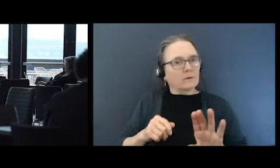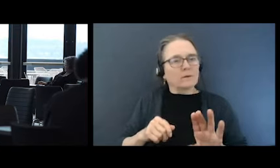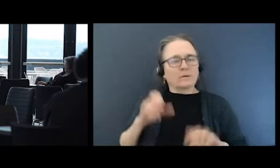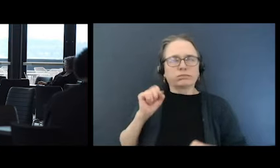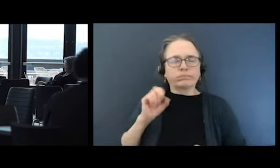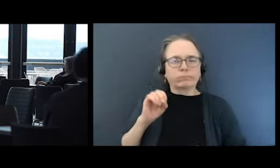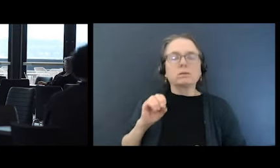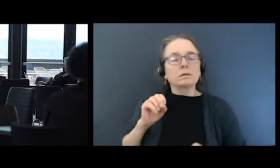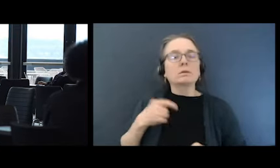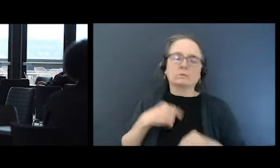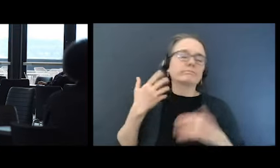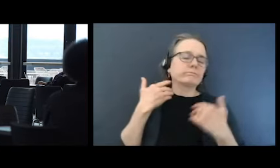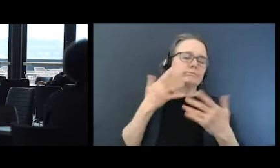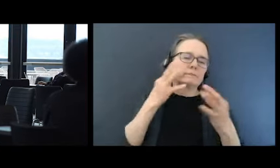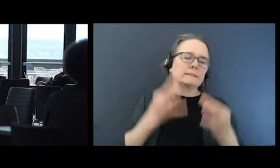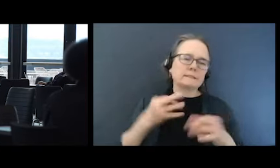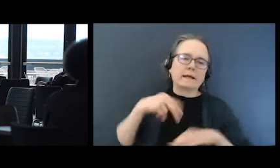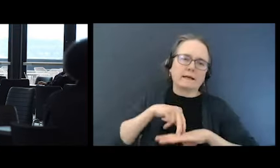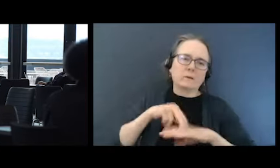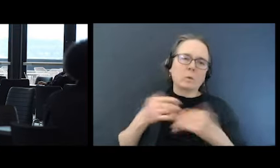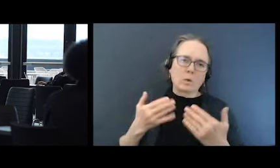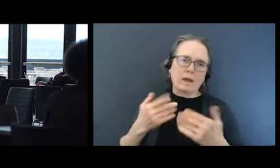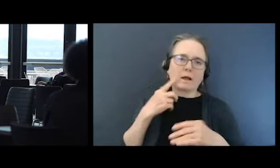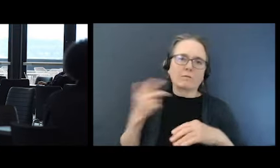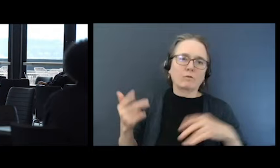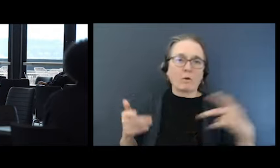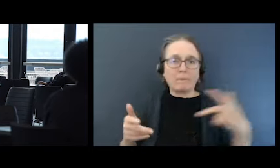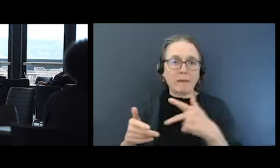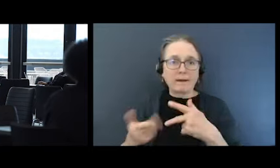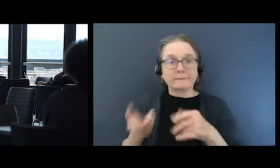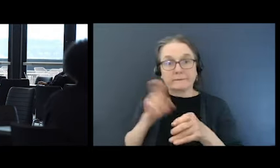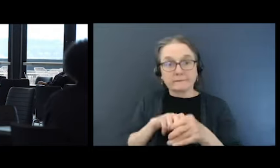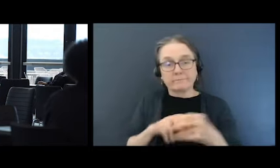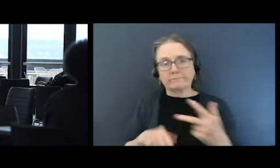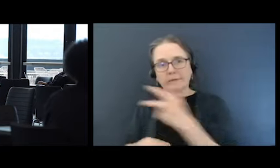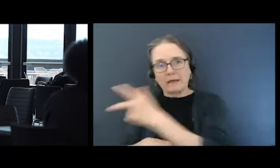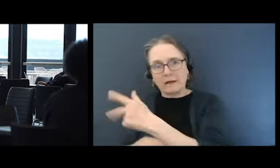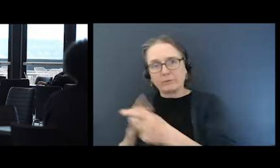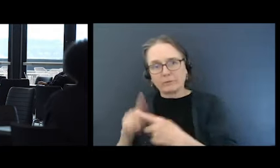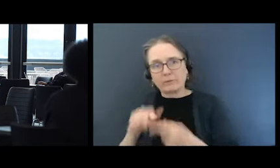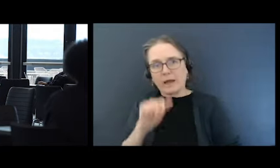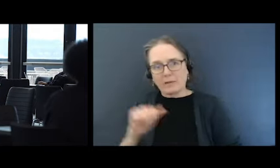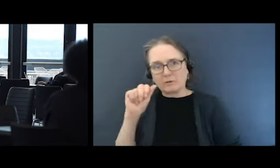whole walk shed around the station. And it actually is even worse because